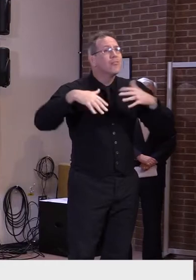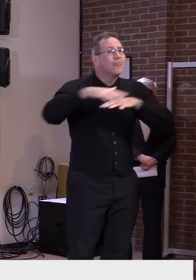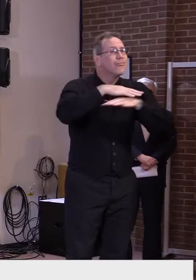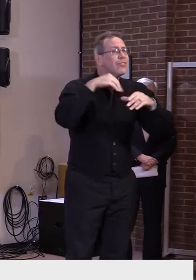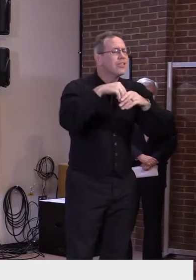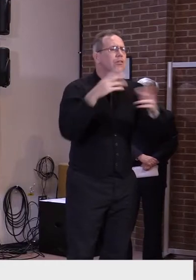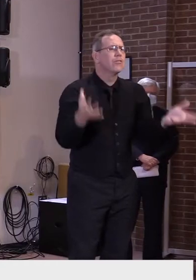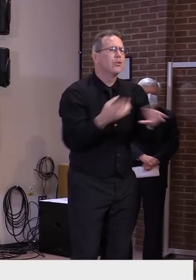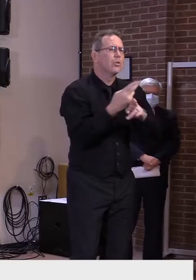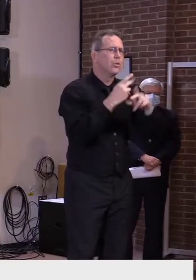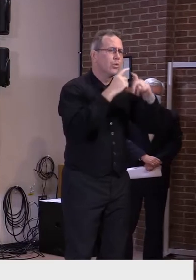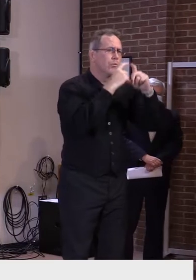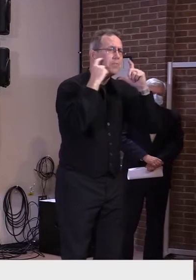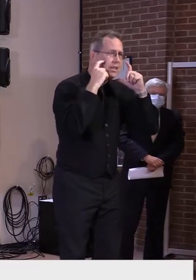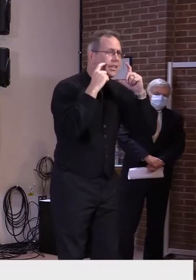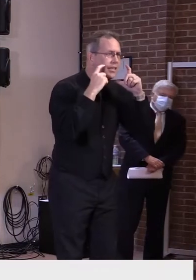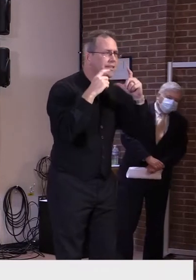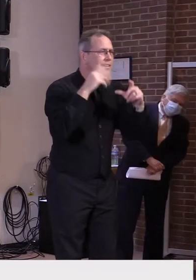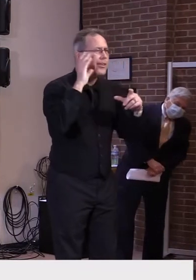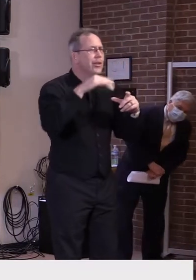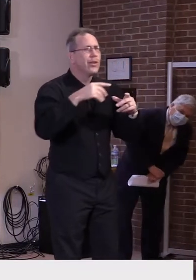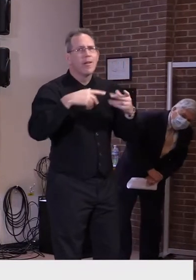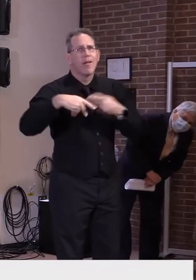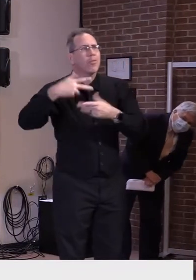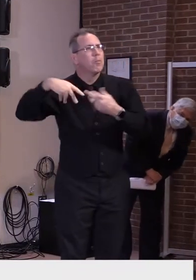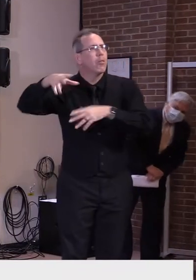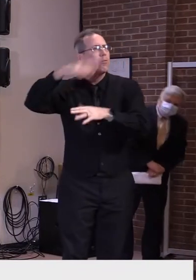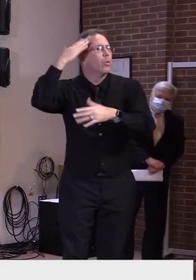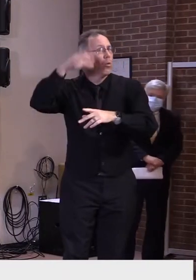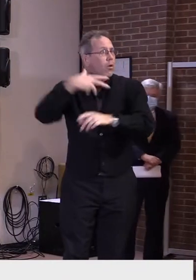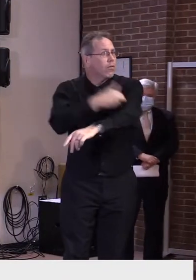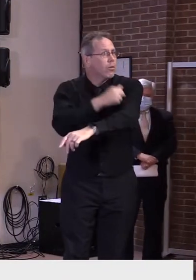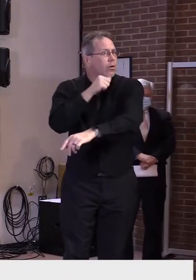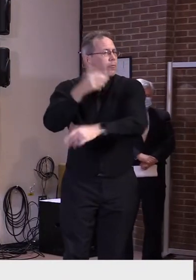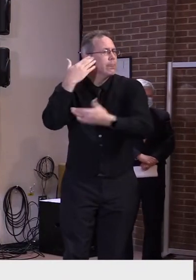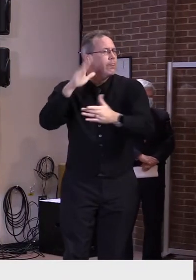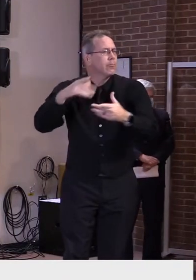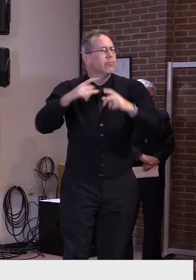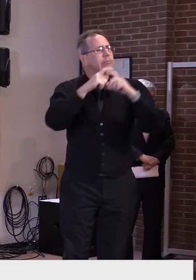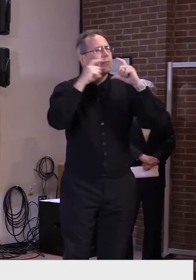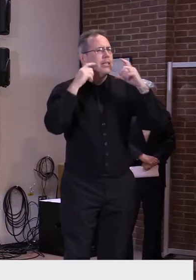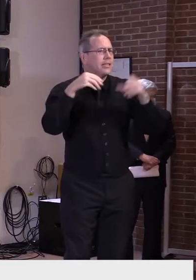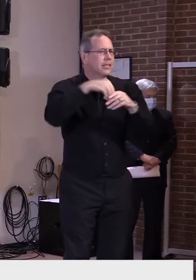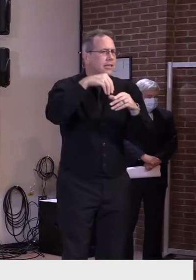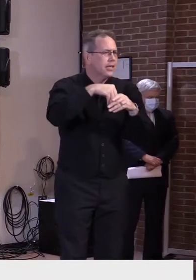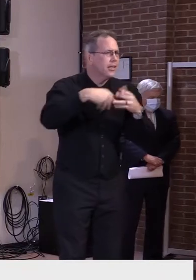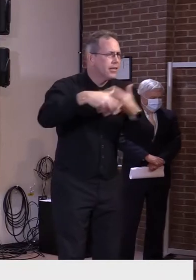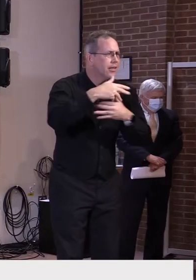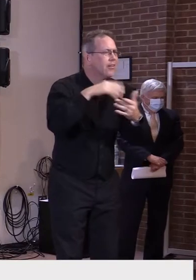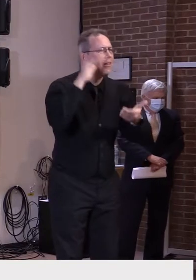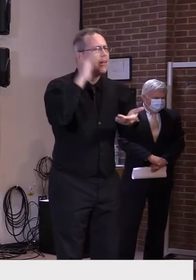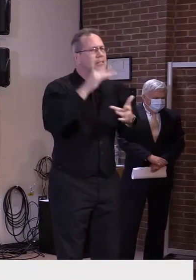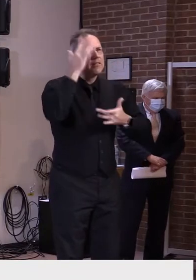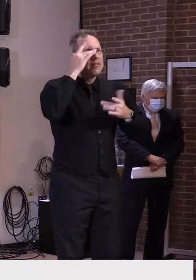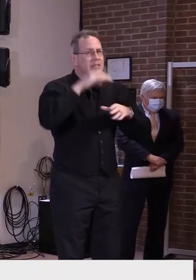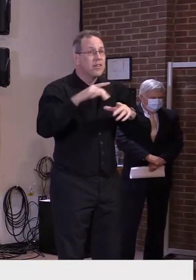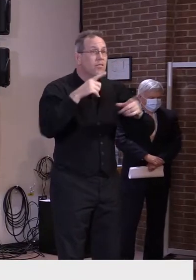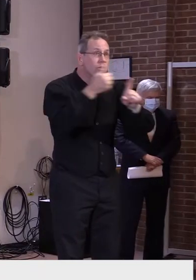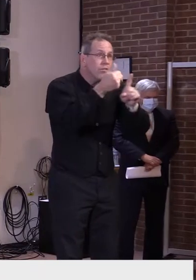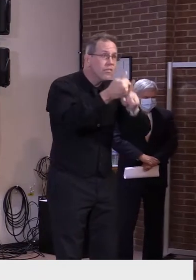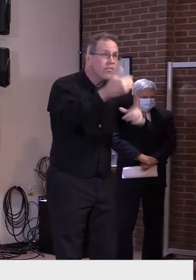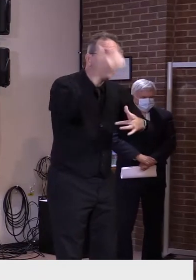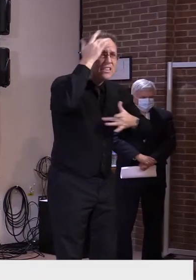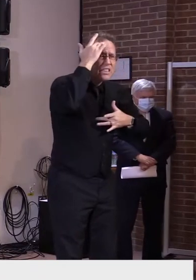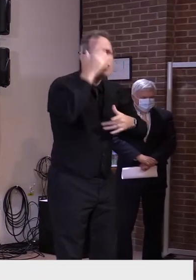events. Use testing as a tool. And of course, stay home when sick. Before you go to a gathering,